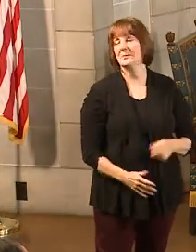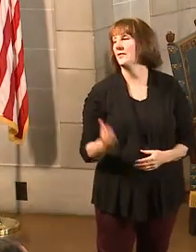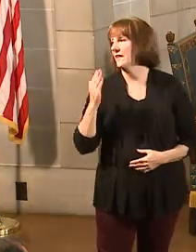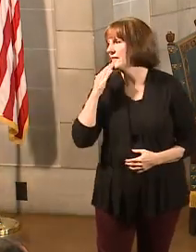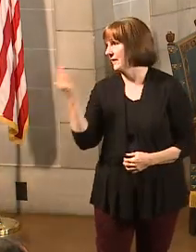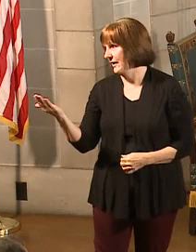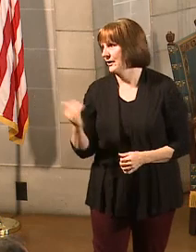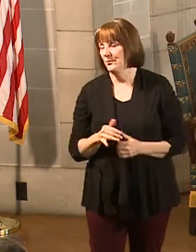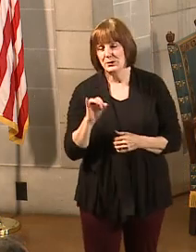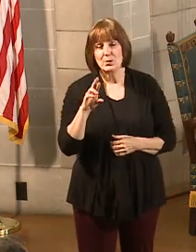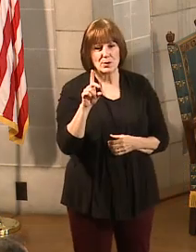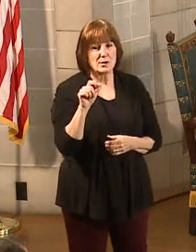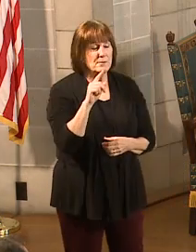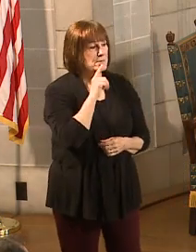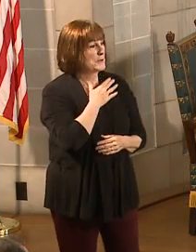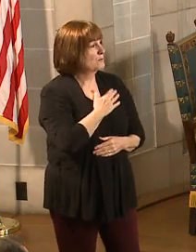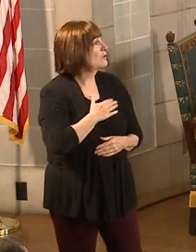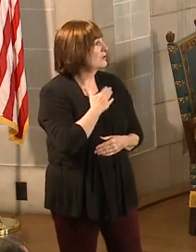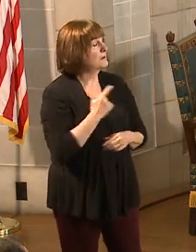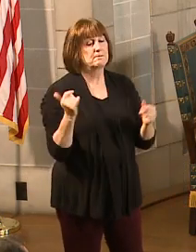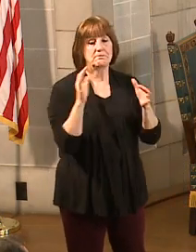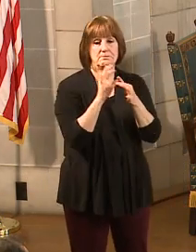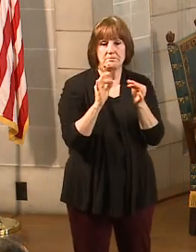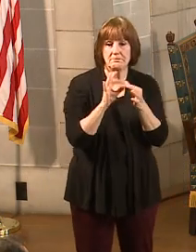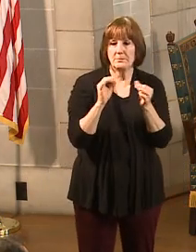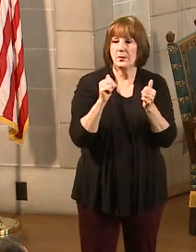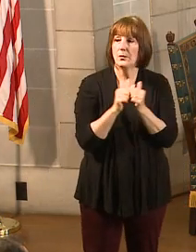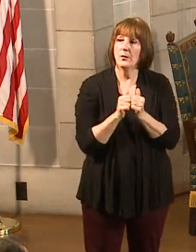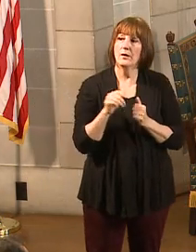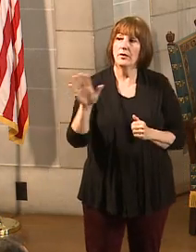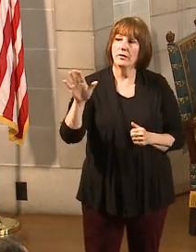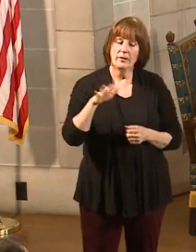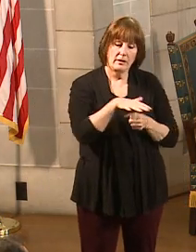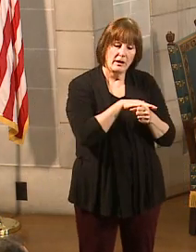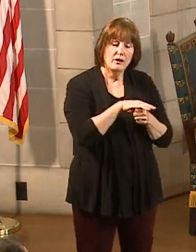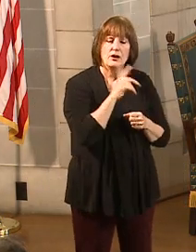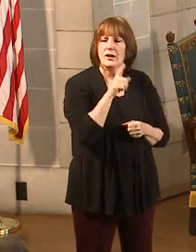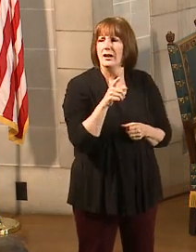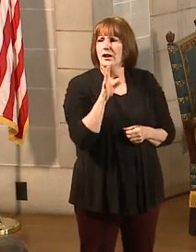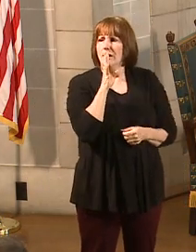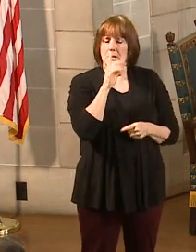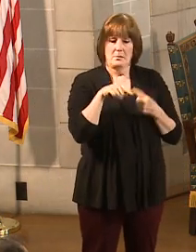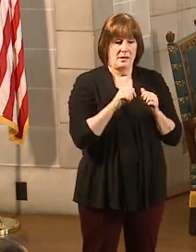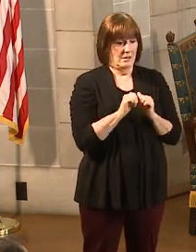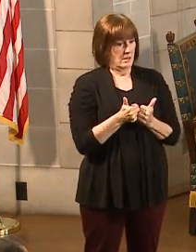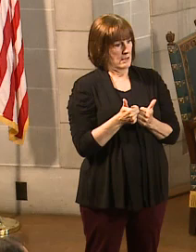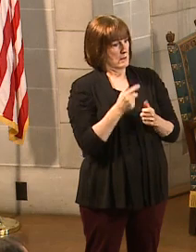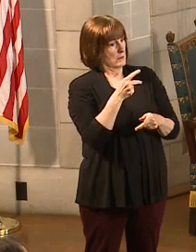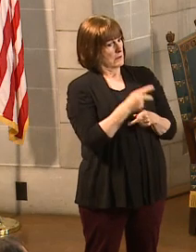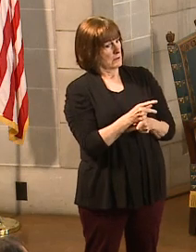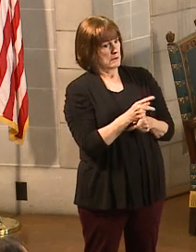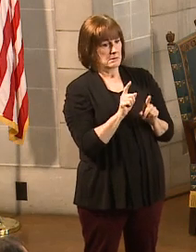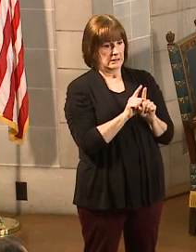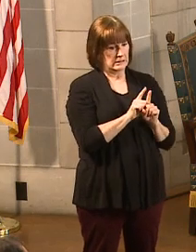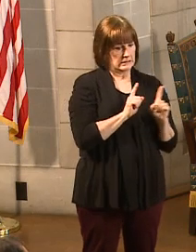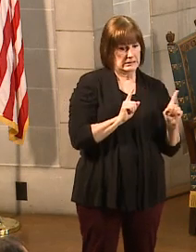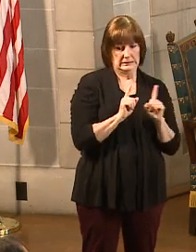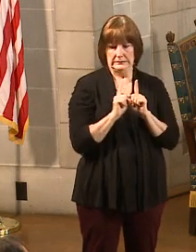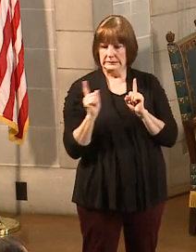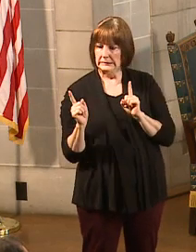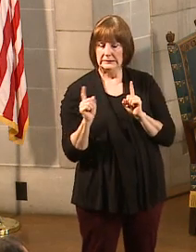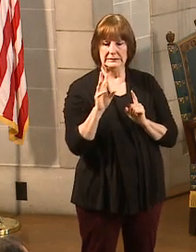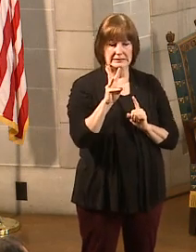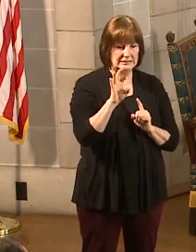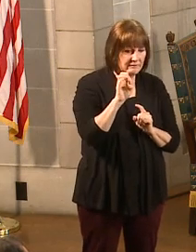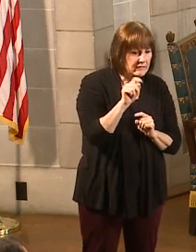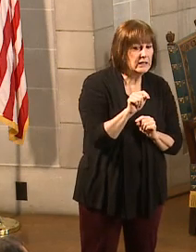Thank you very much, Jordan, and I appreciate what you were talking about with regard to the subsidiary, because really when you're talking about how do you keep that distance, the